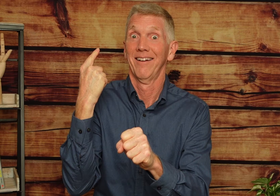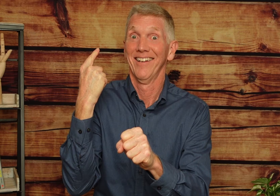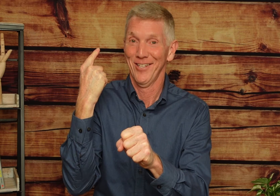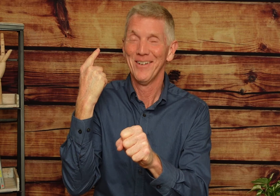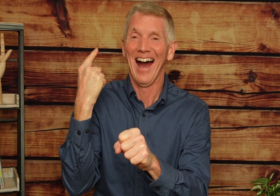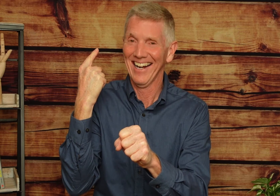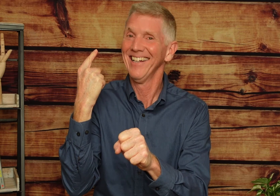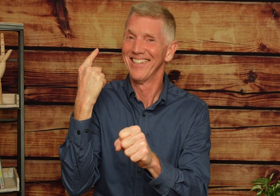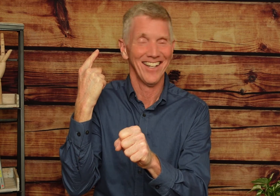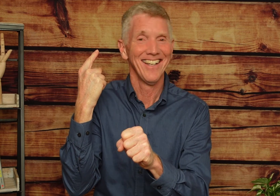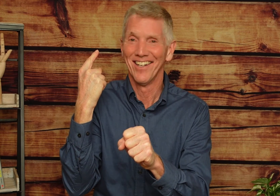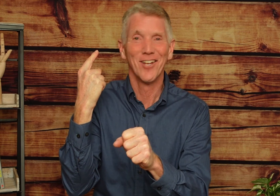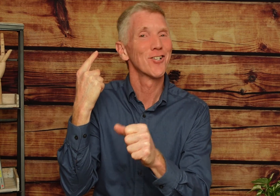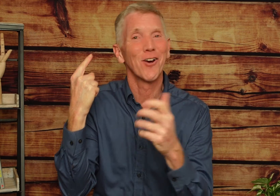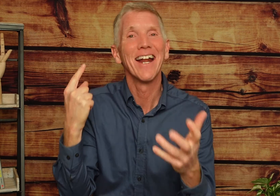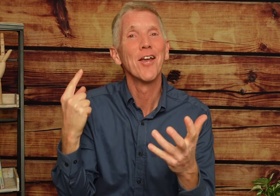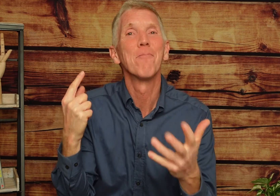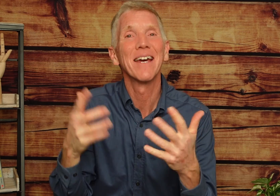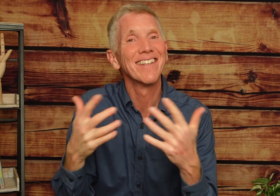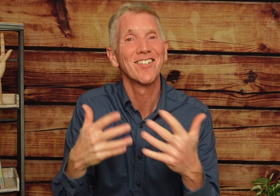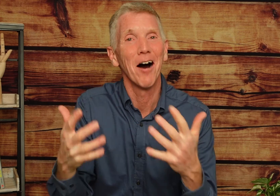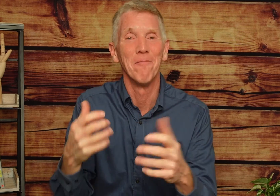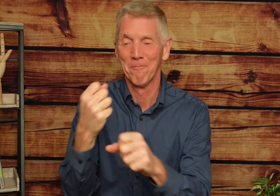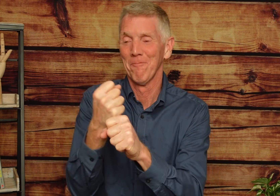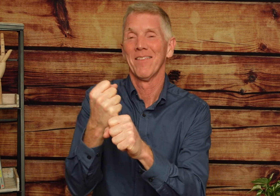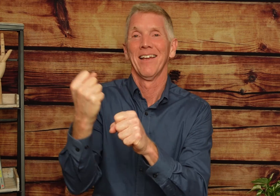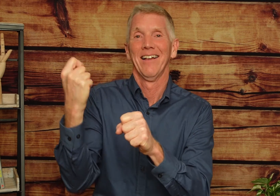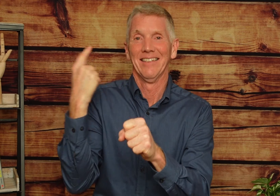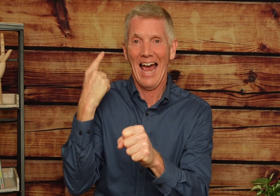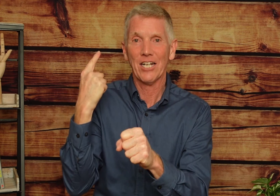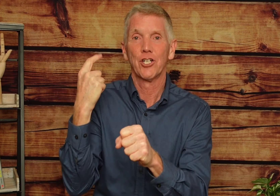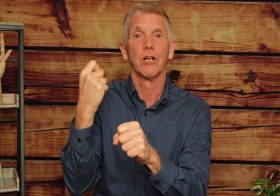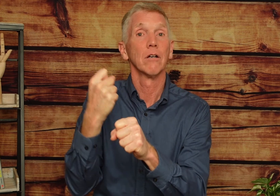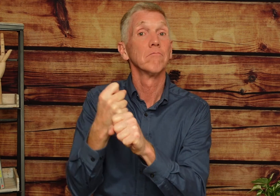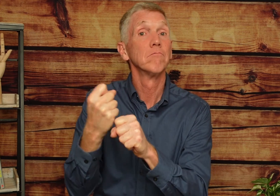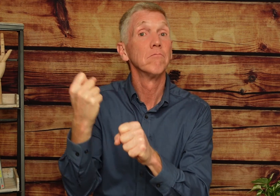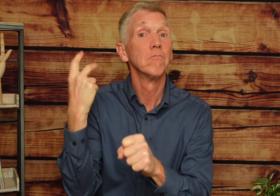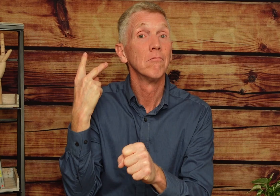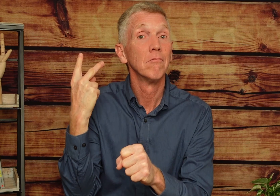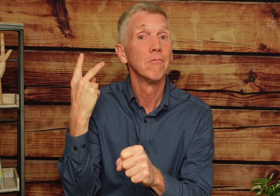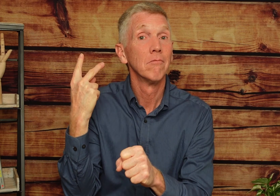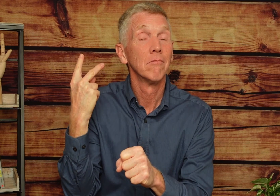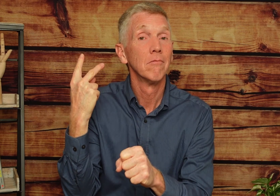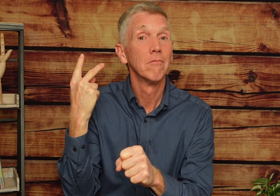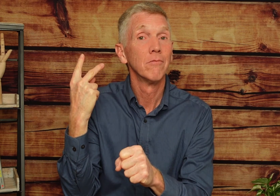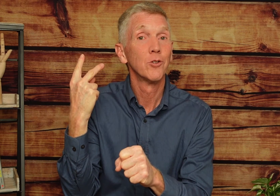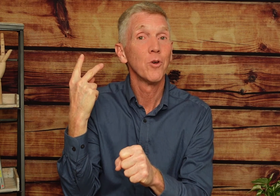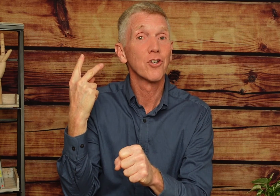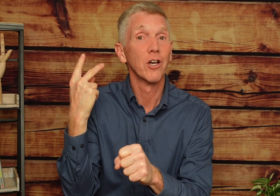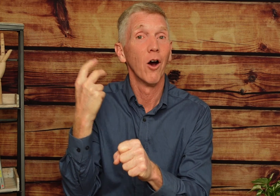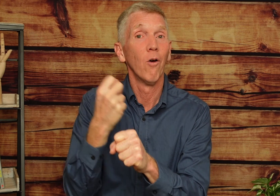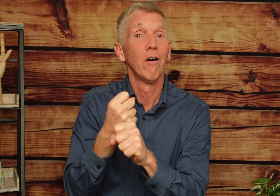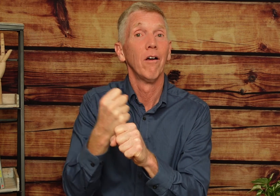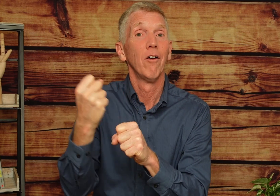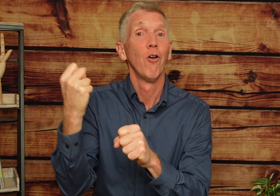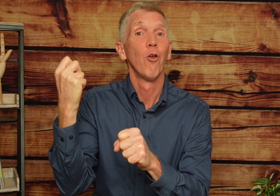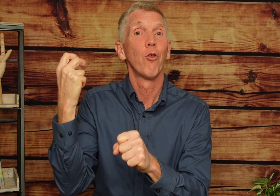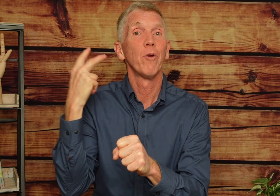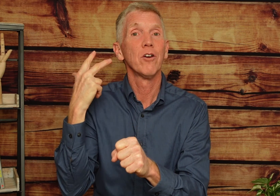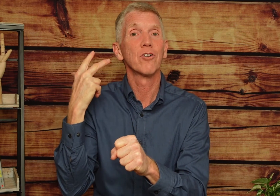you got it, see? This is great how you're picking this up. Last year, 2 years ago, 3 years ago,